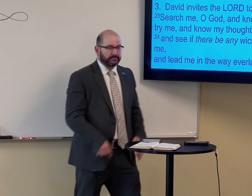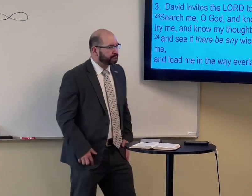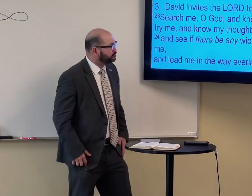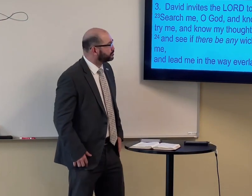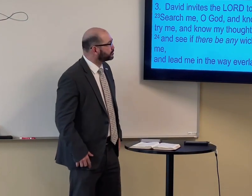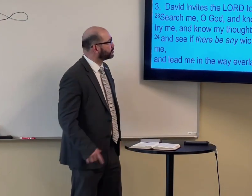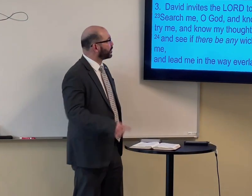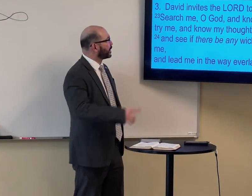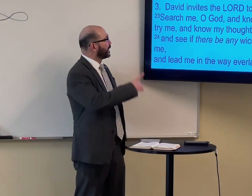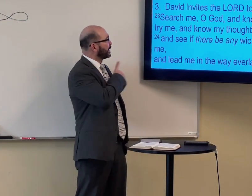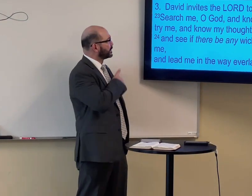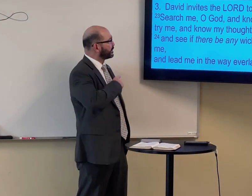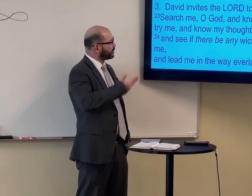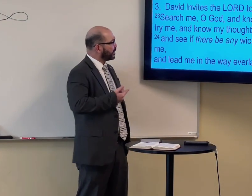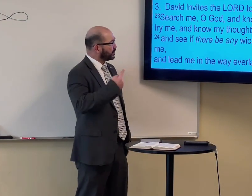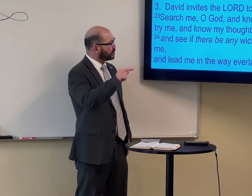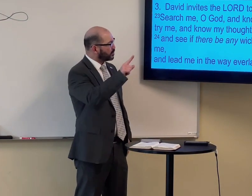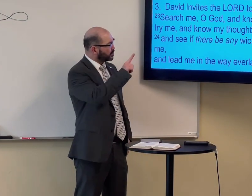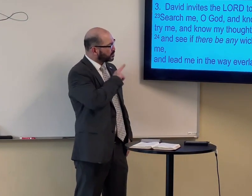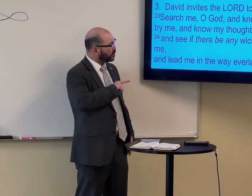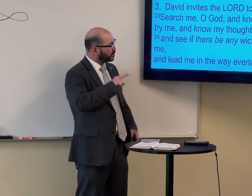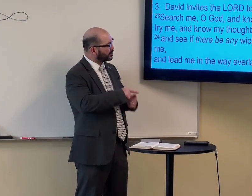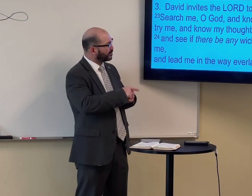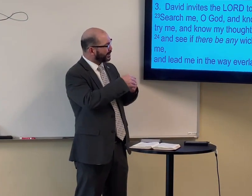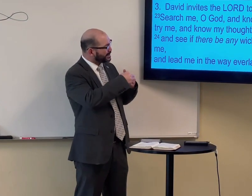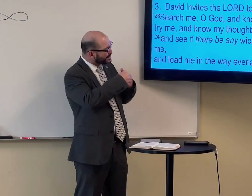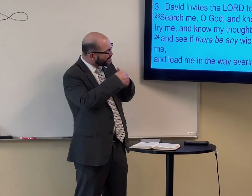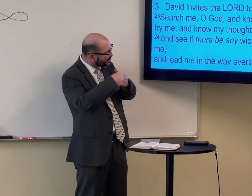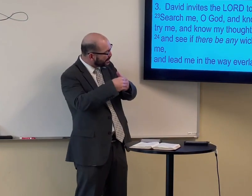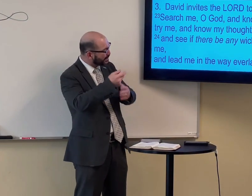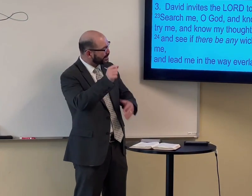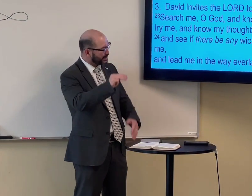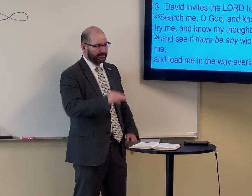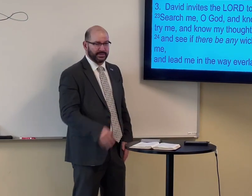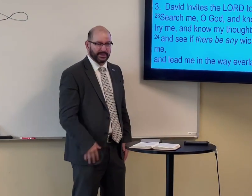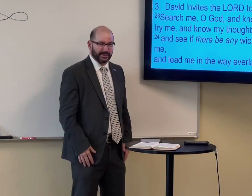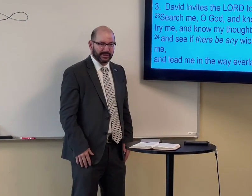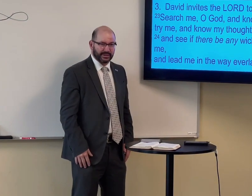Thirdly, David invites the Lord to lead him.